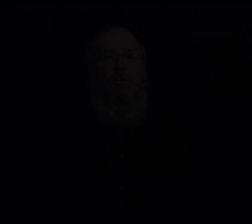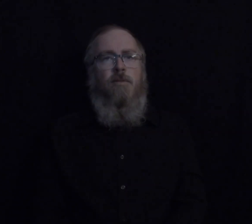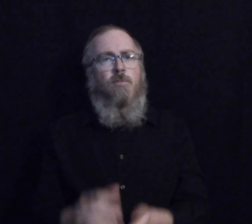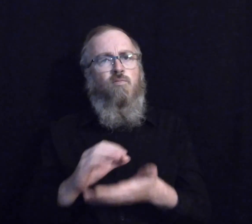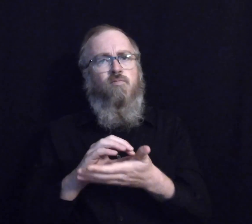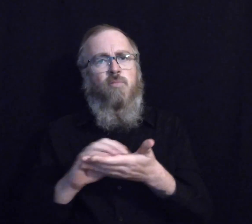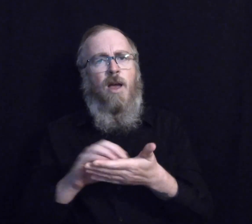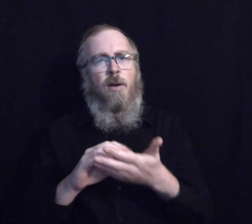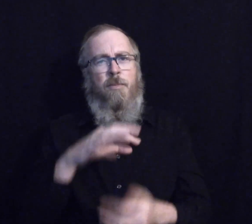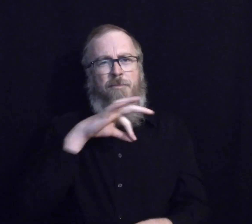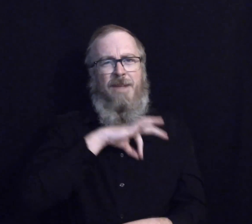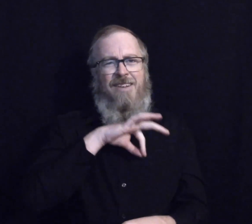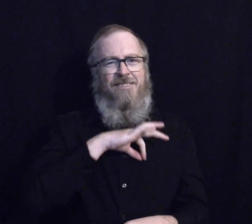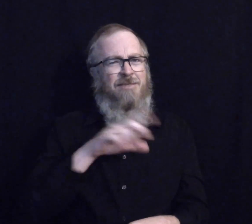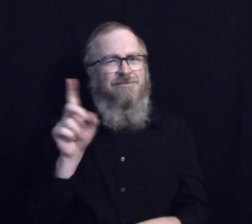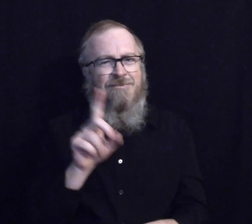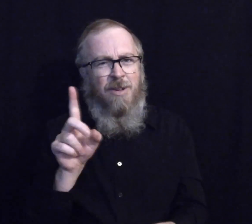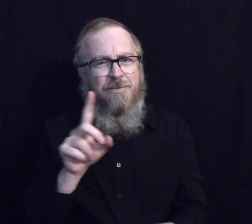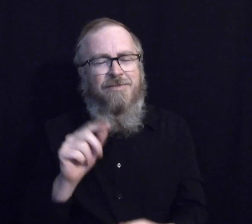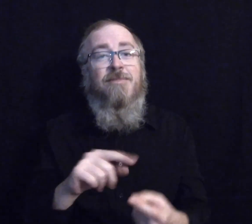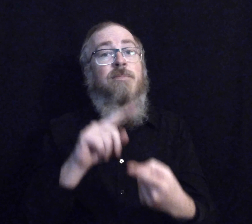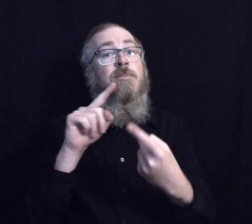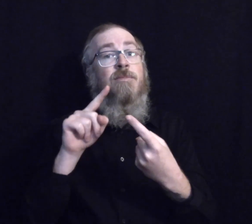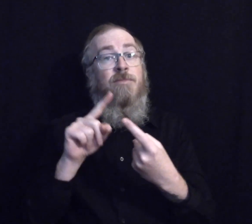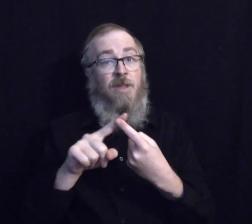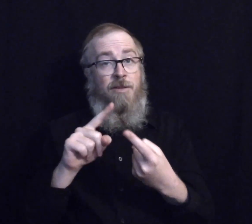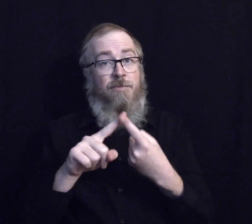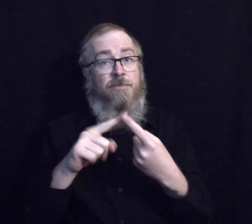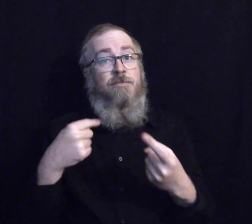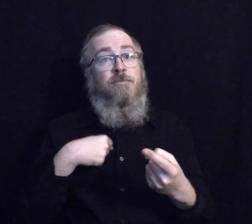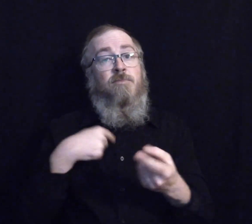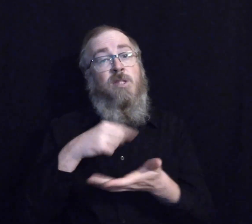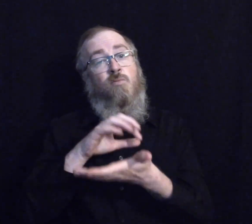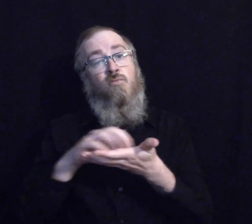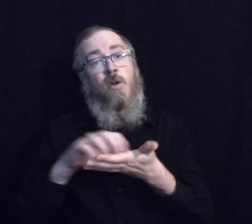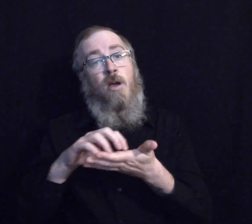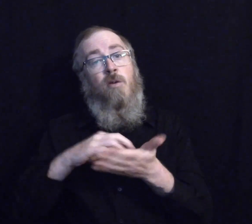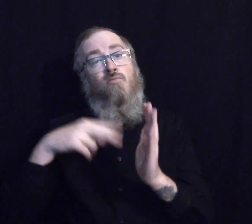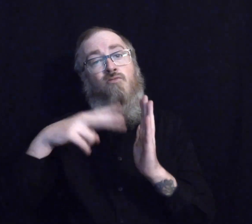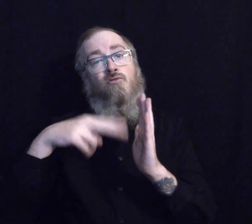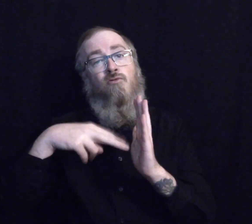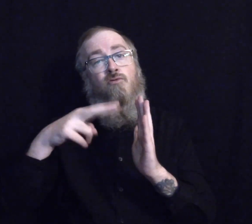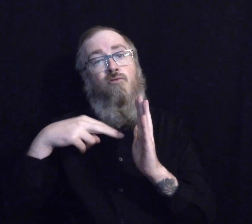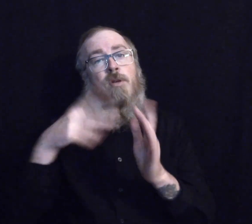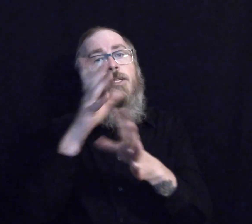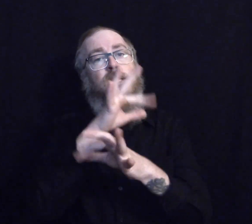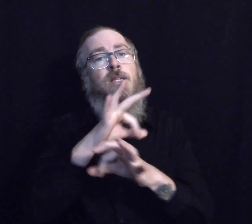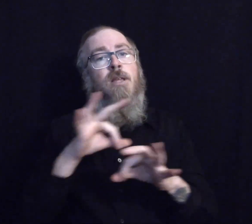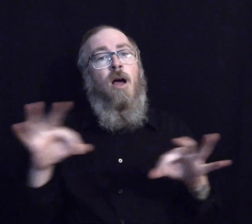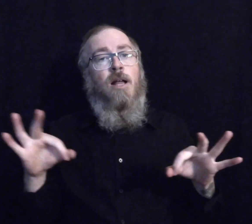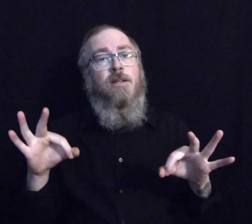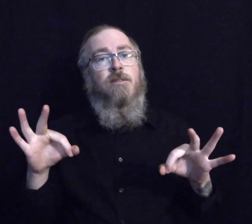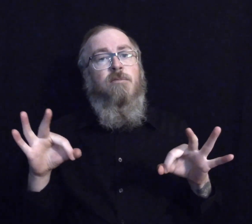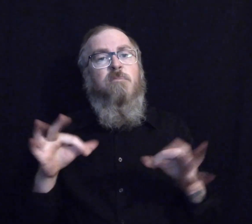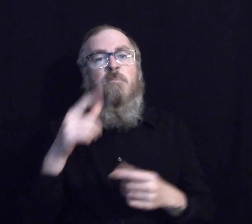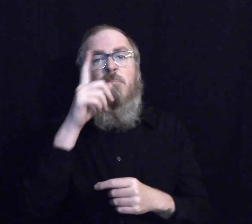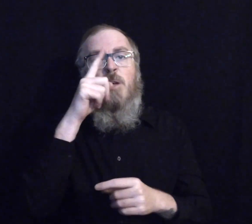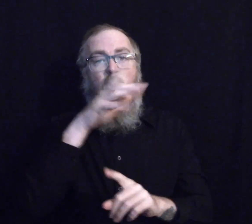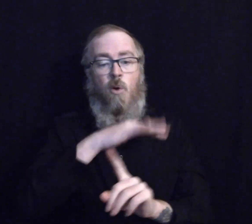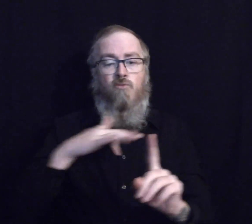Braille has several benefits. The first is that it is a quiet and totally private way of